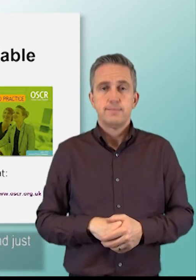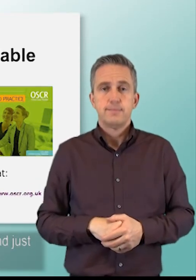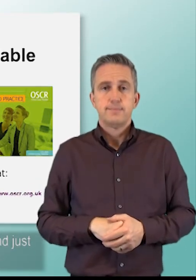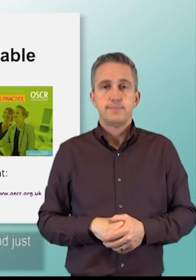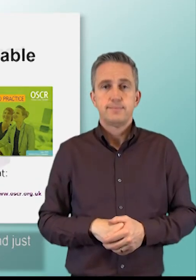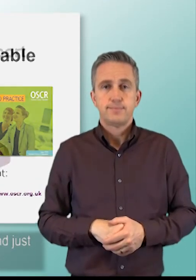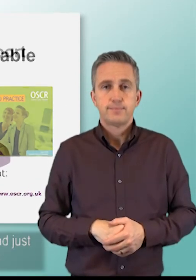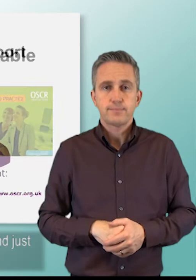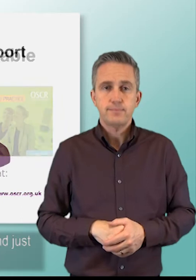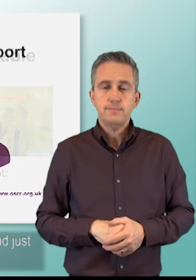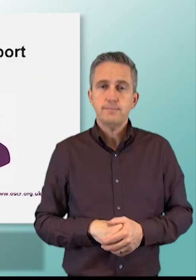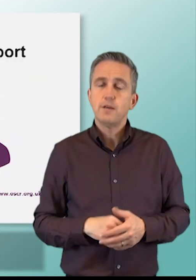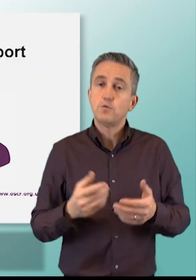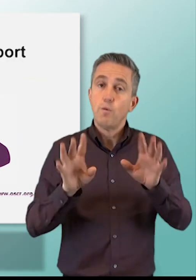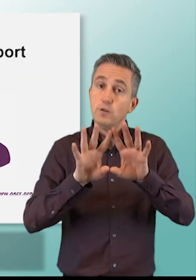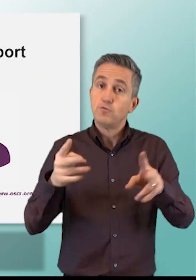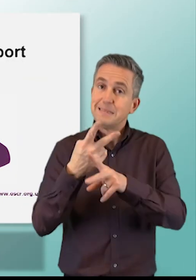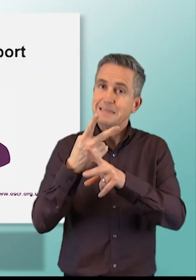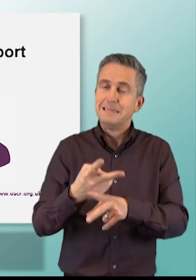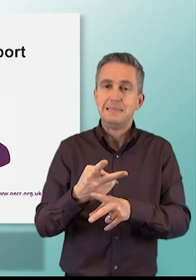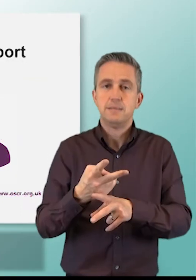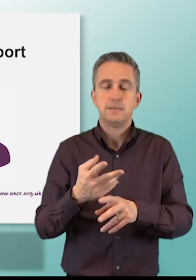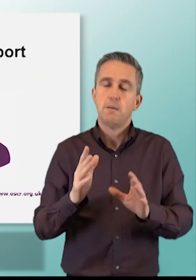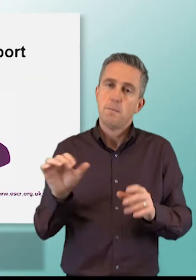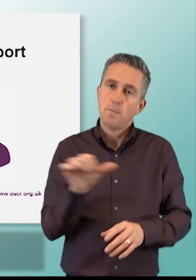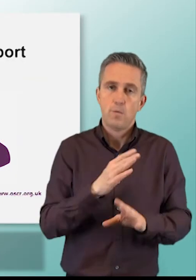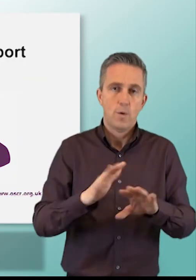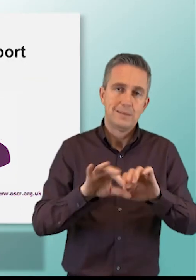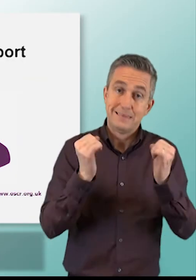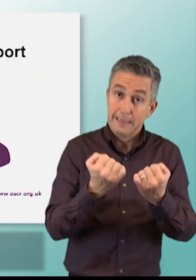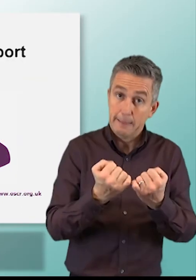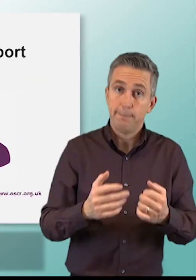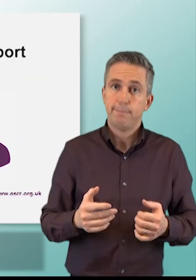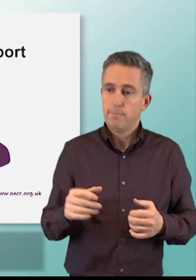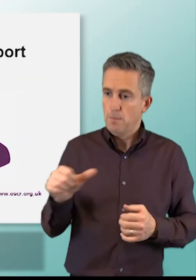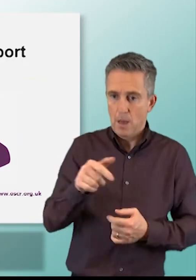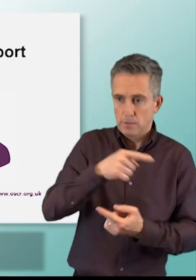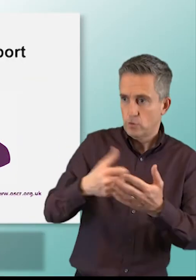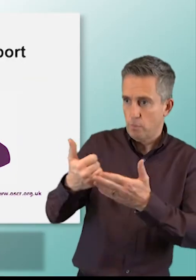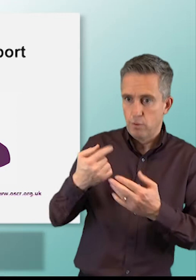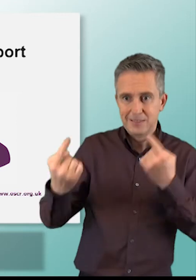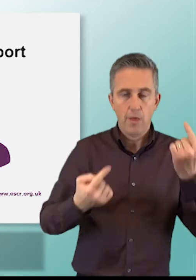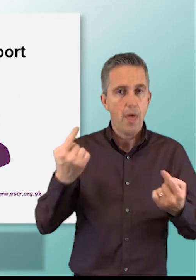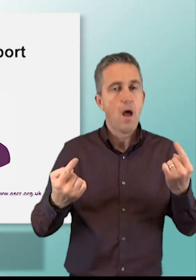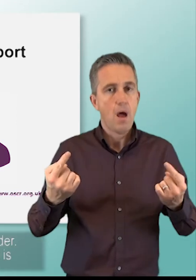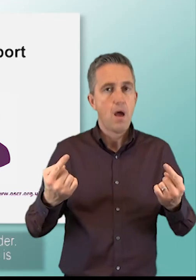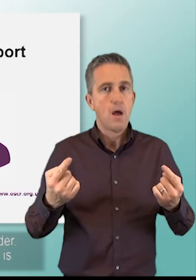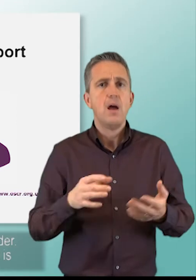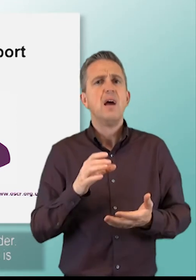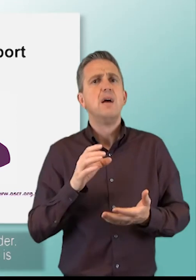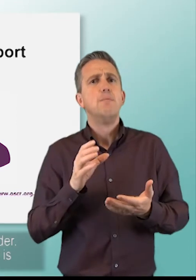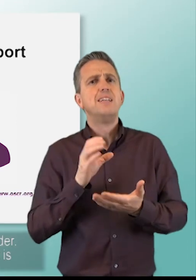So, as a final reminder, I would say trustees have to act as a team. They should act collectively and supportively. The job can be